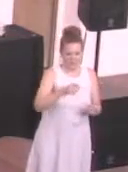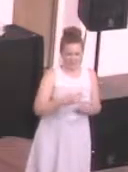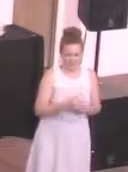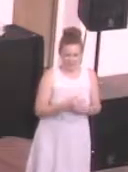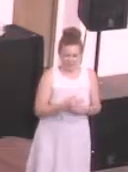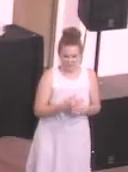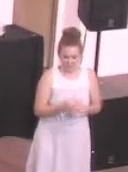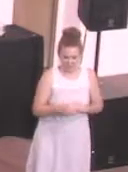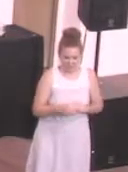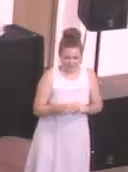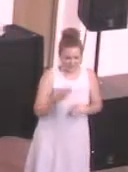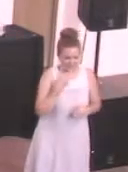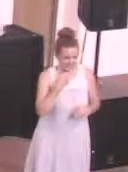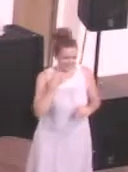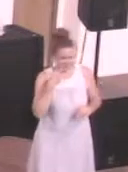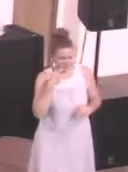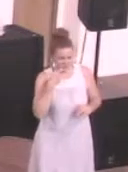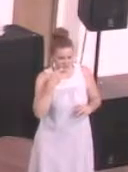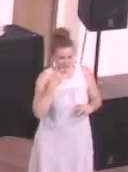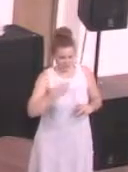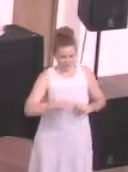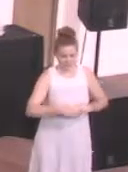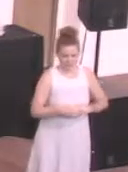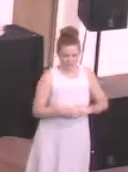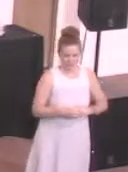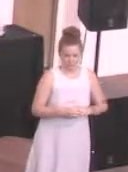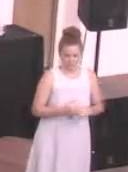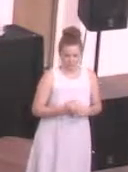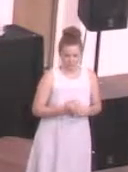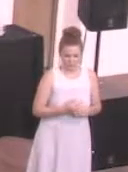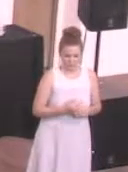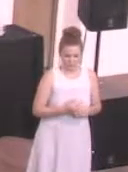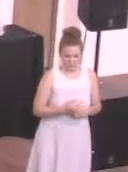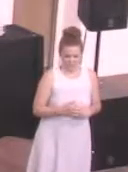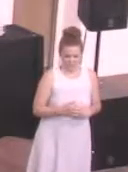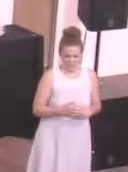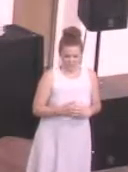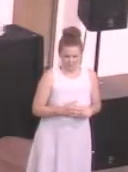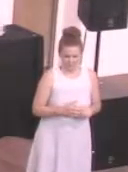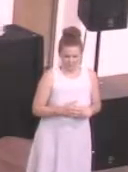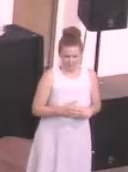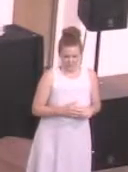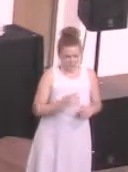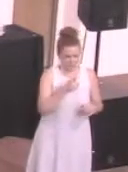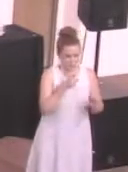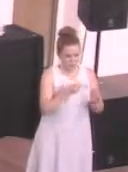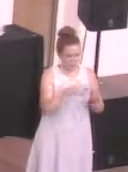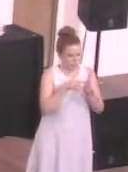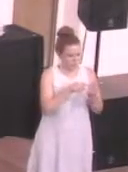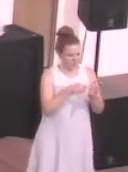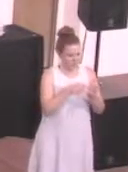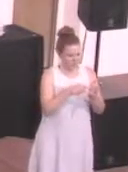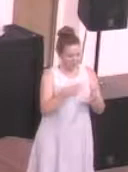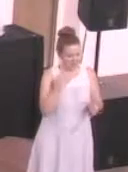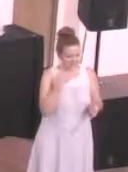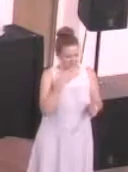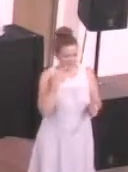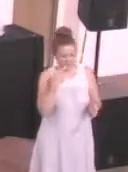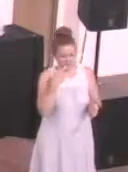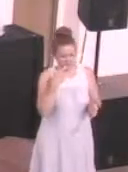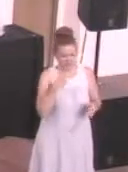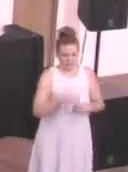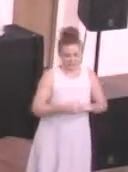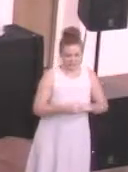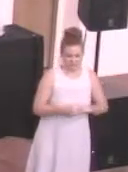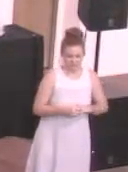loud. Addiction. Addiction. Ooh. Who's going to represent addiction for me? You